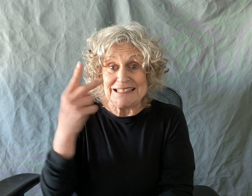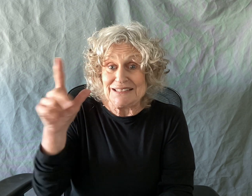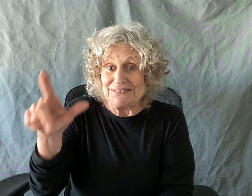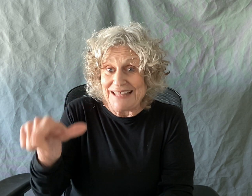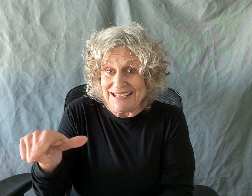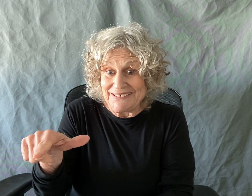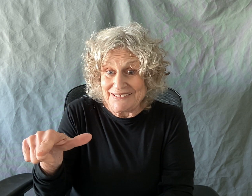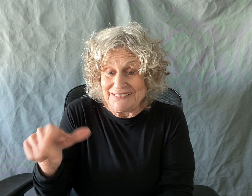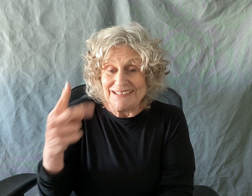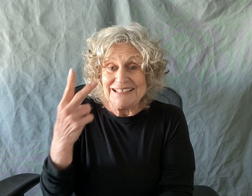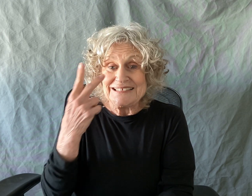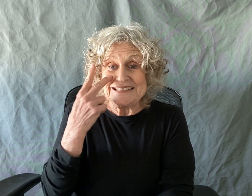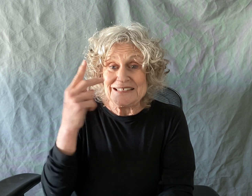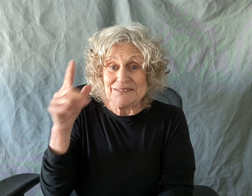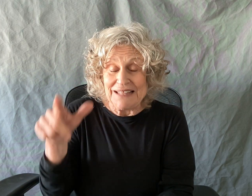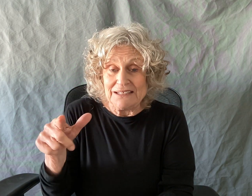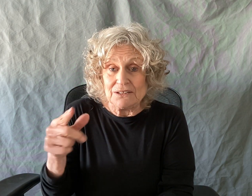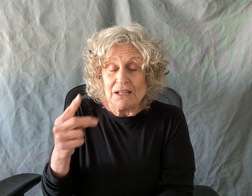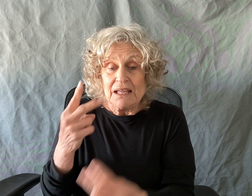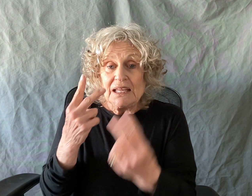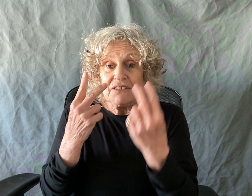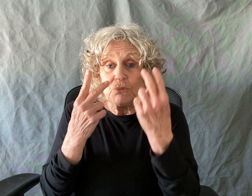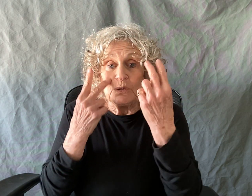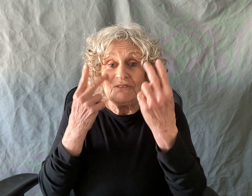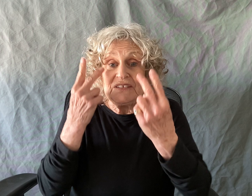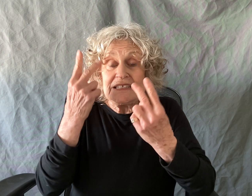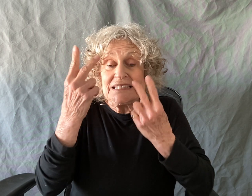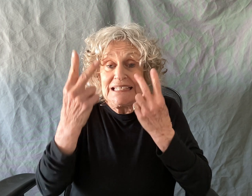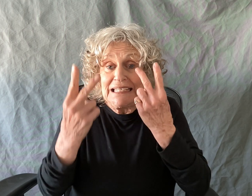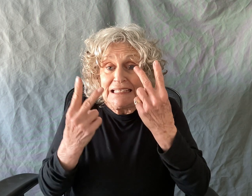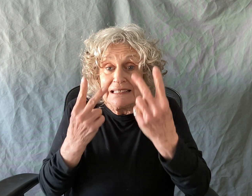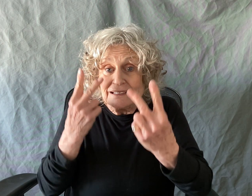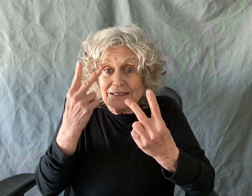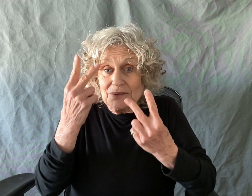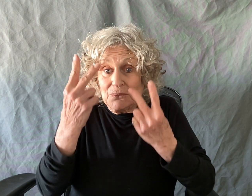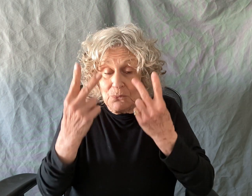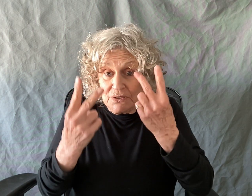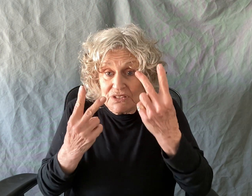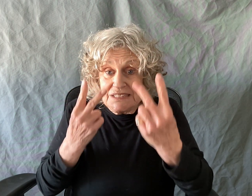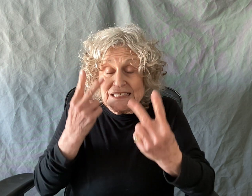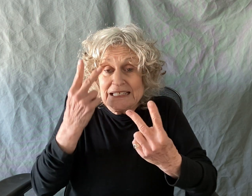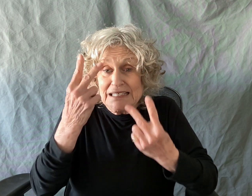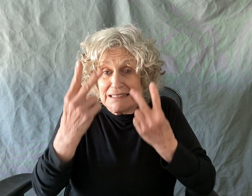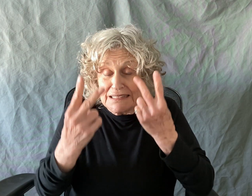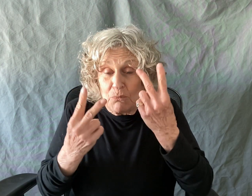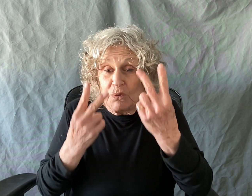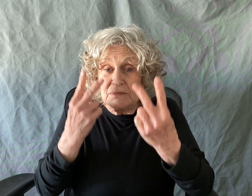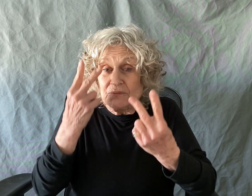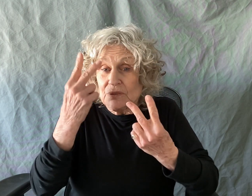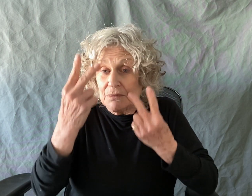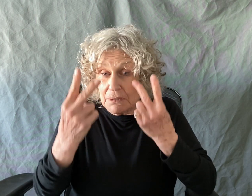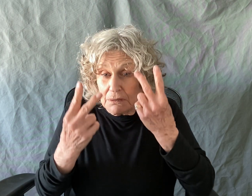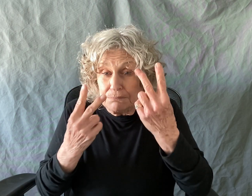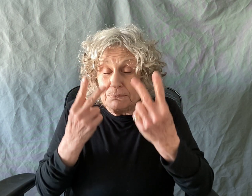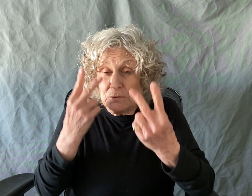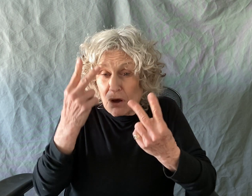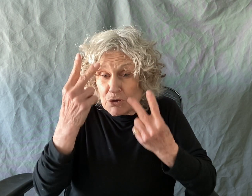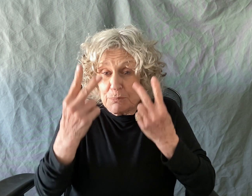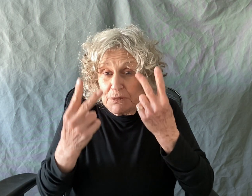you later. If we're visiting, we're seeing someone for a longer period